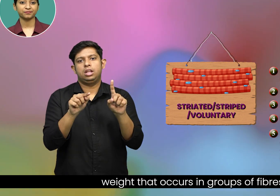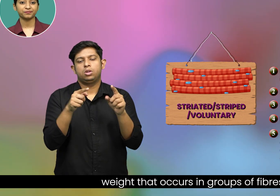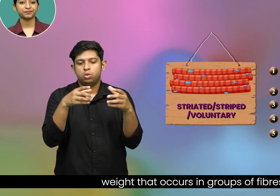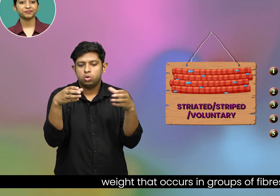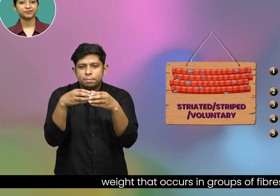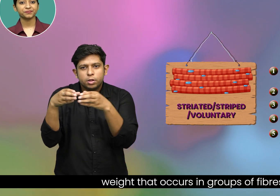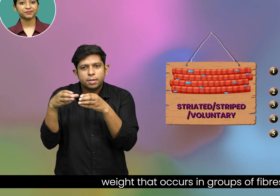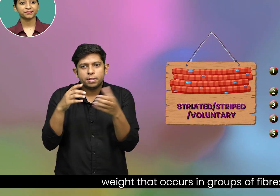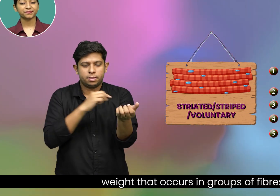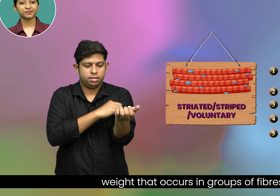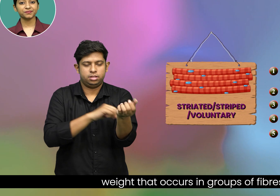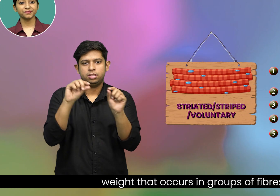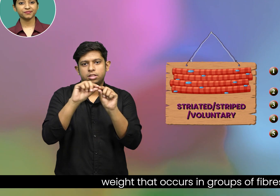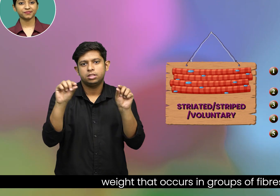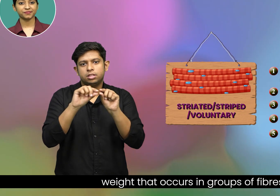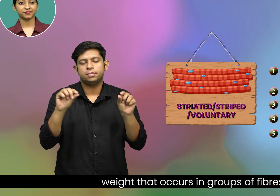fibers.